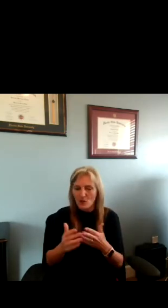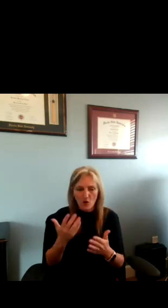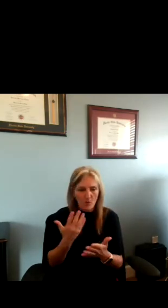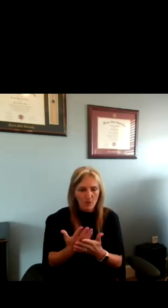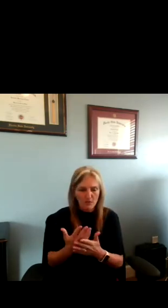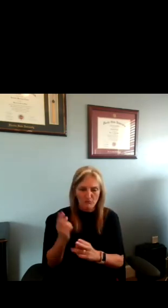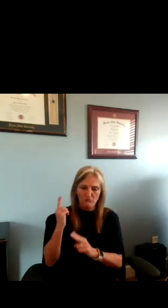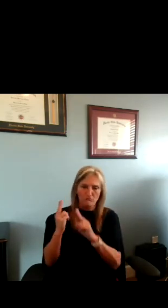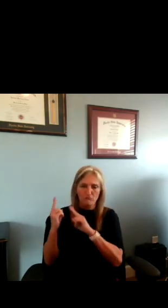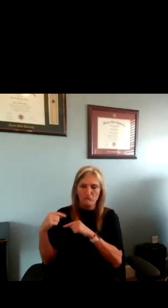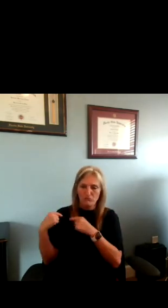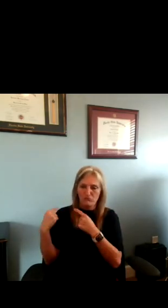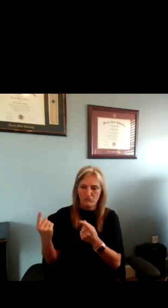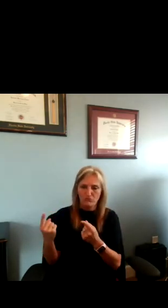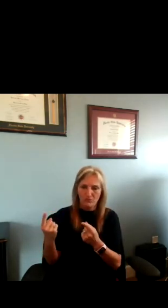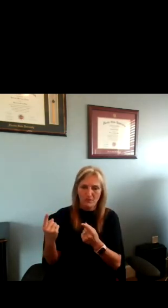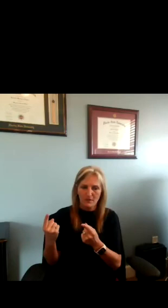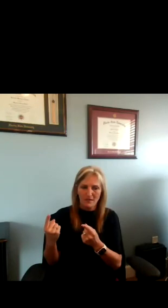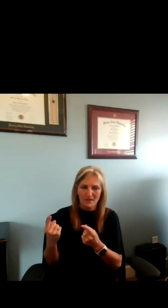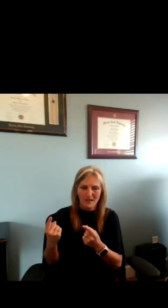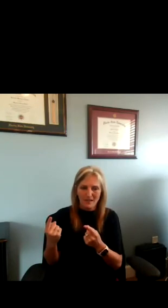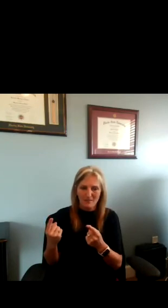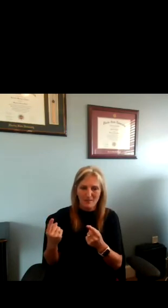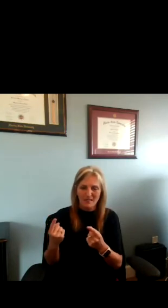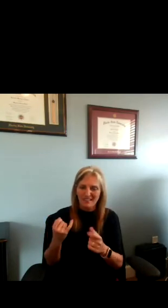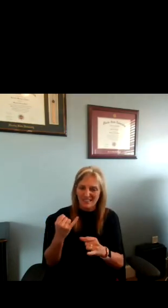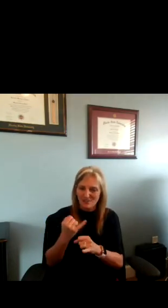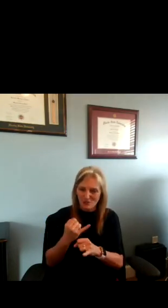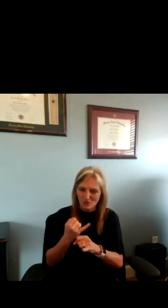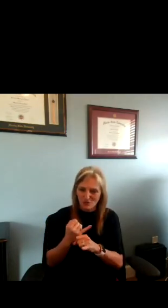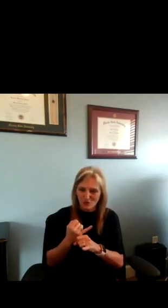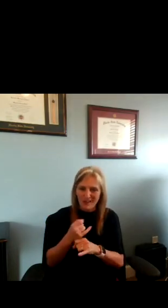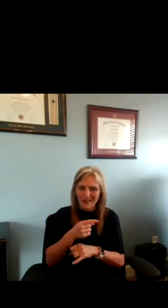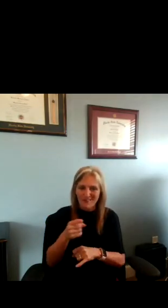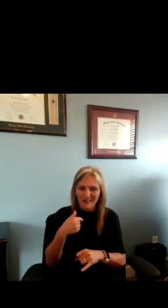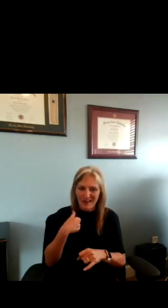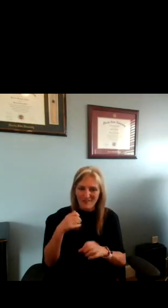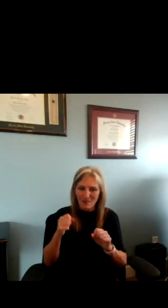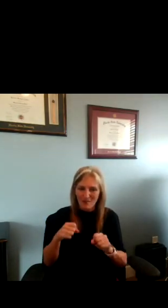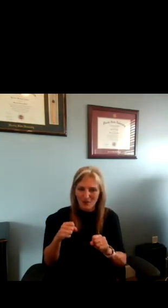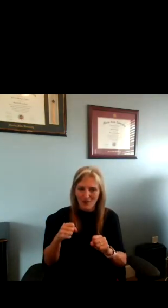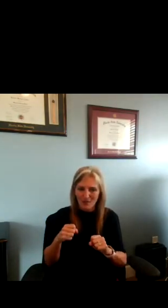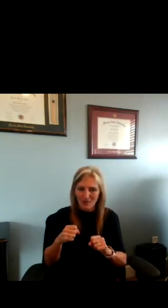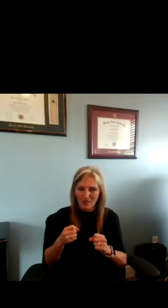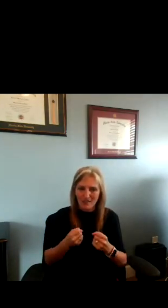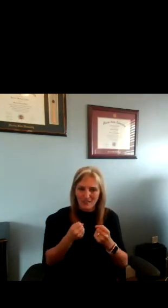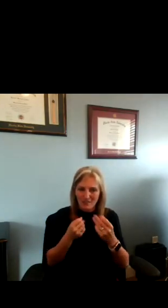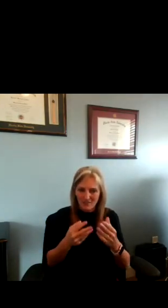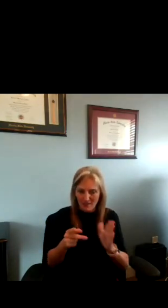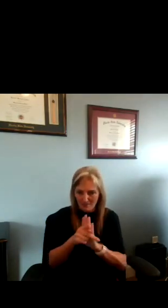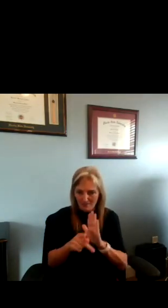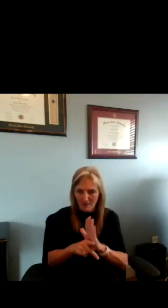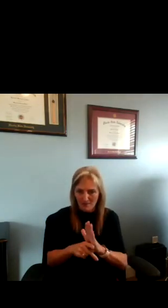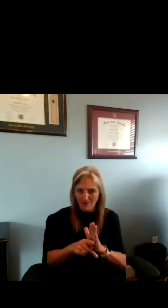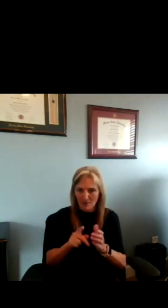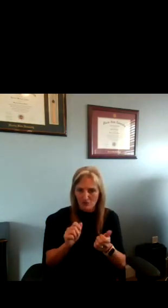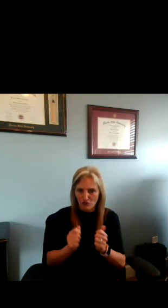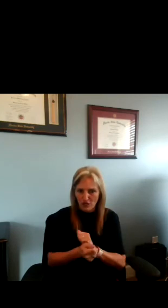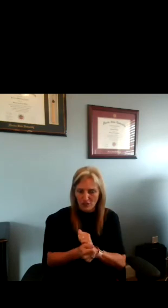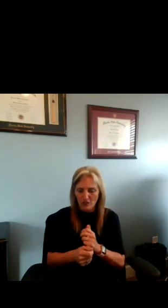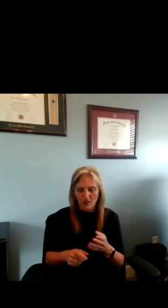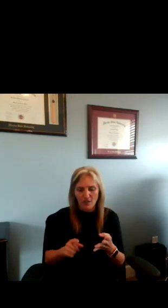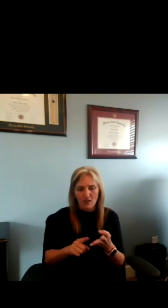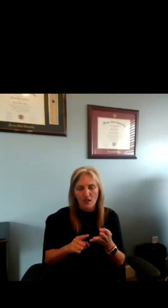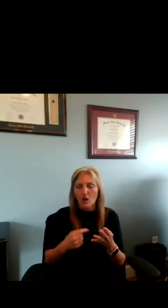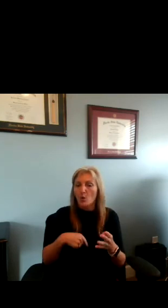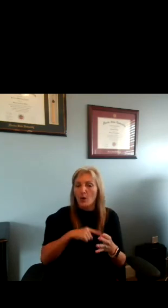been inertial institutions, that they have the capacity to engage in transformational thinking and policy change. We believe that partnering